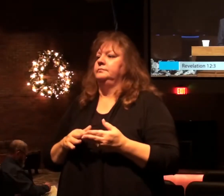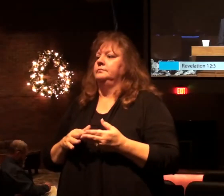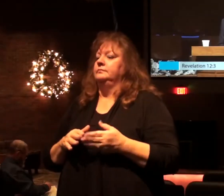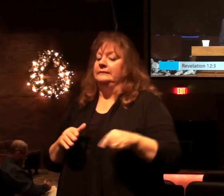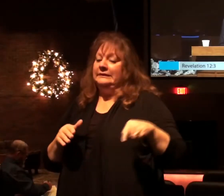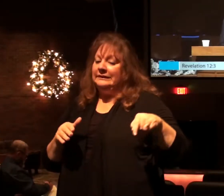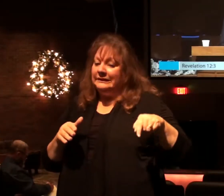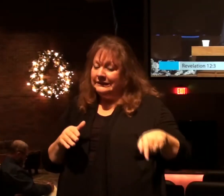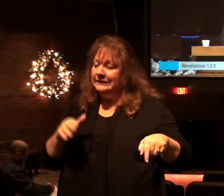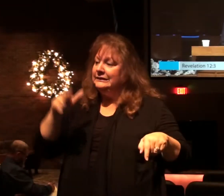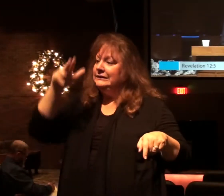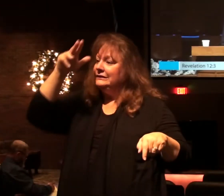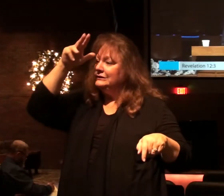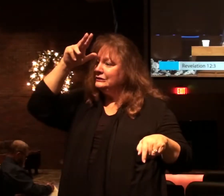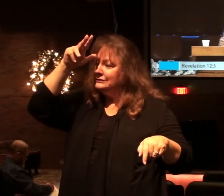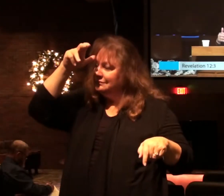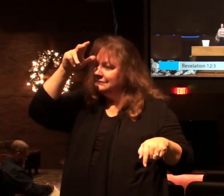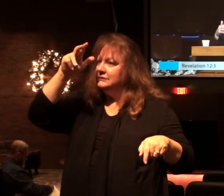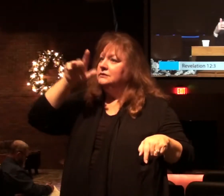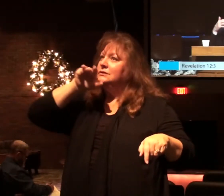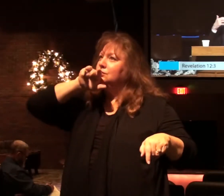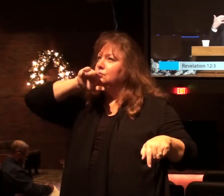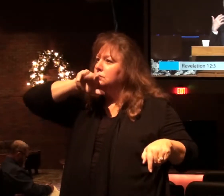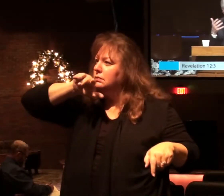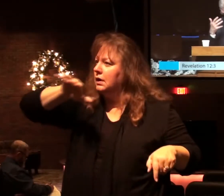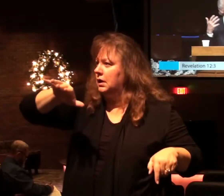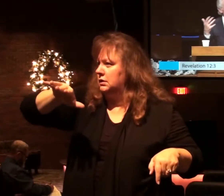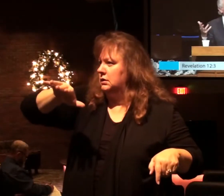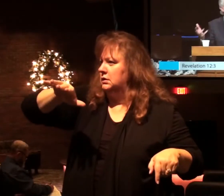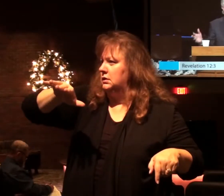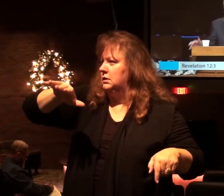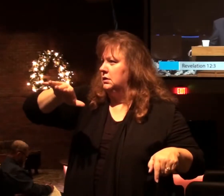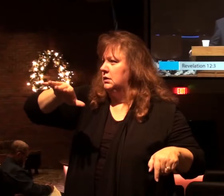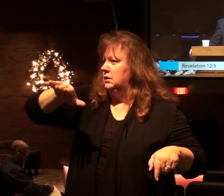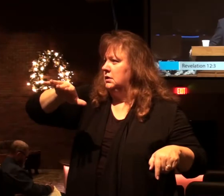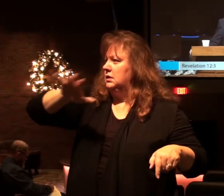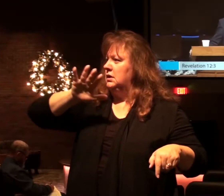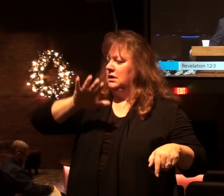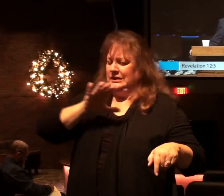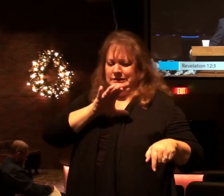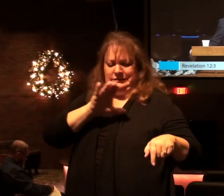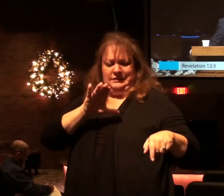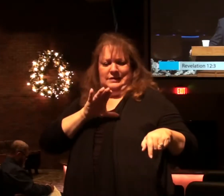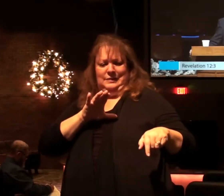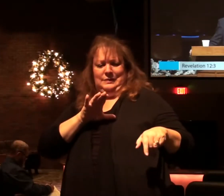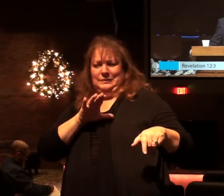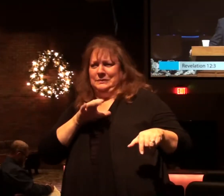He's a dragon. It denotes something of his fierce, bloody character.